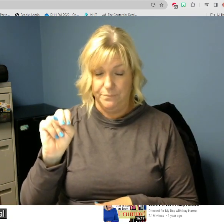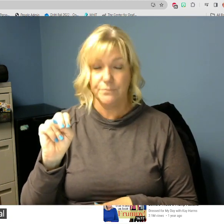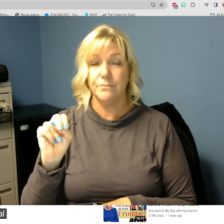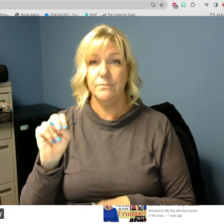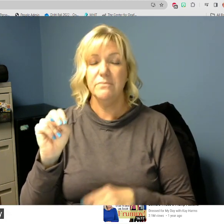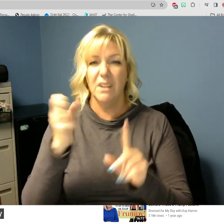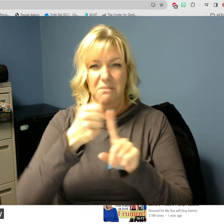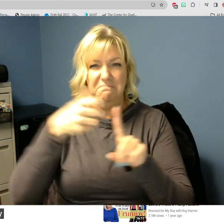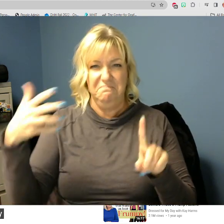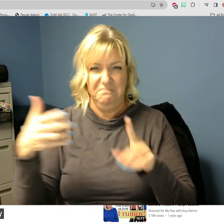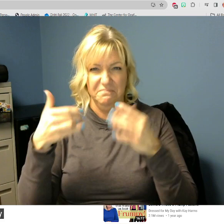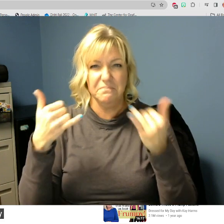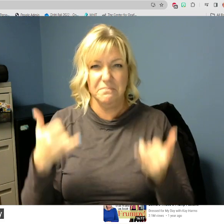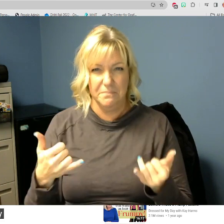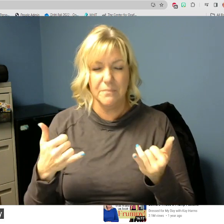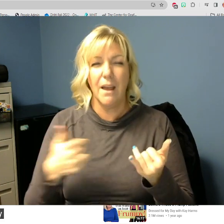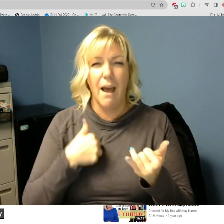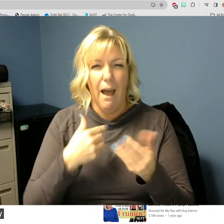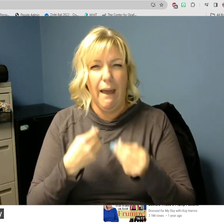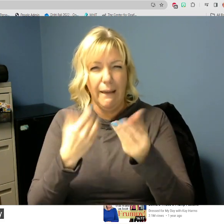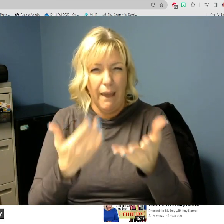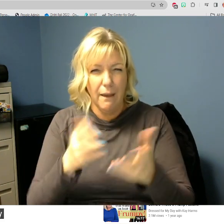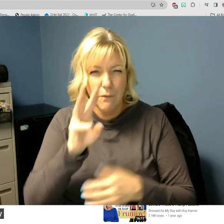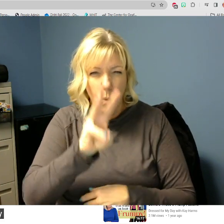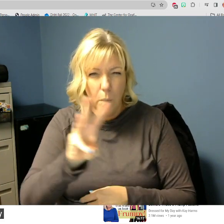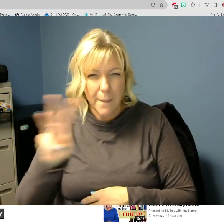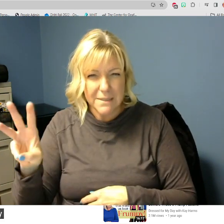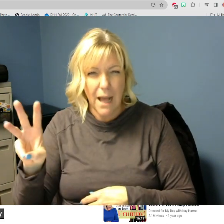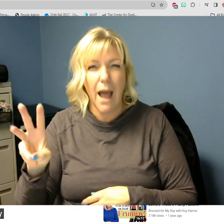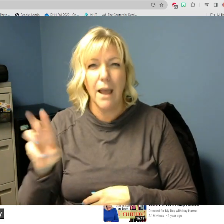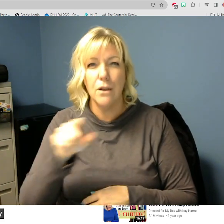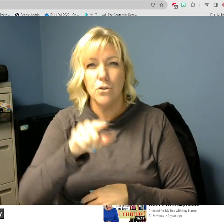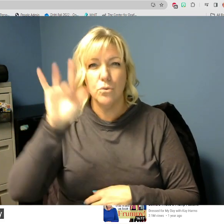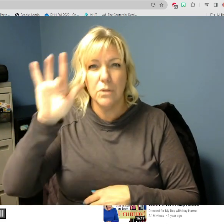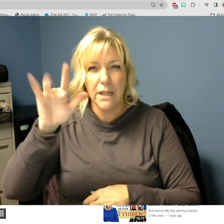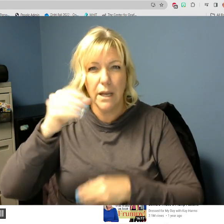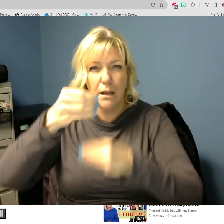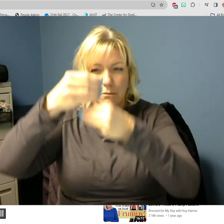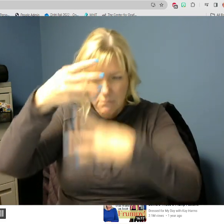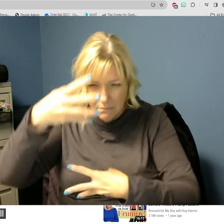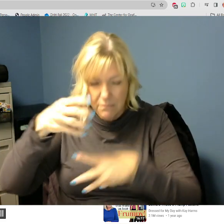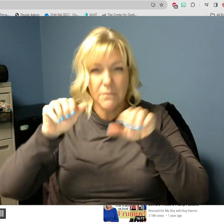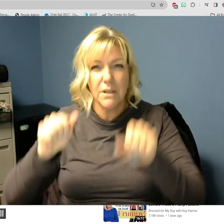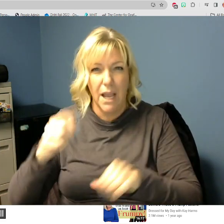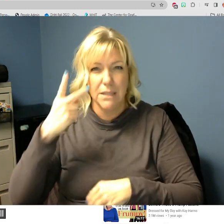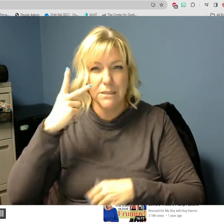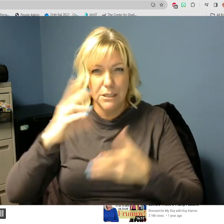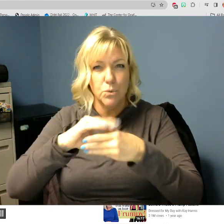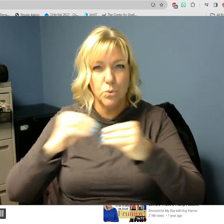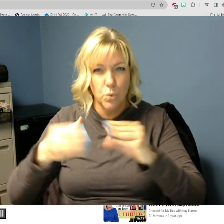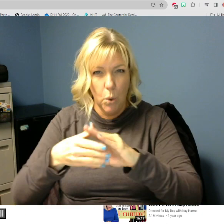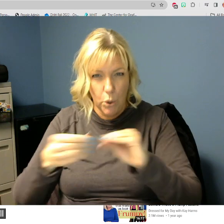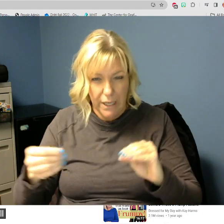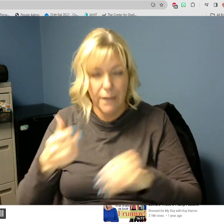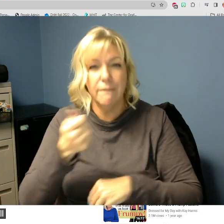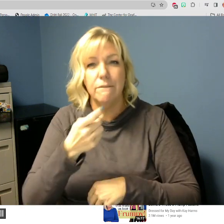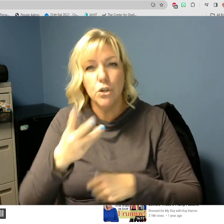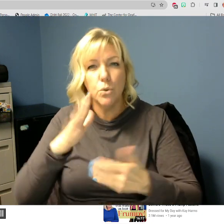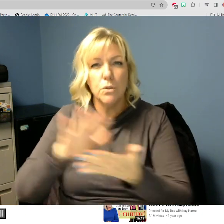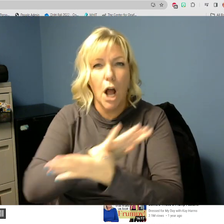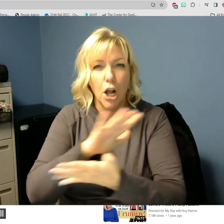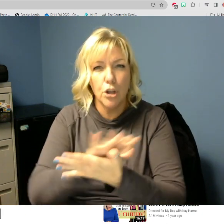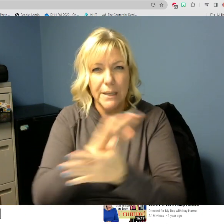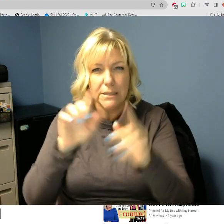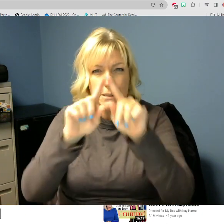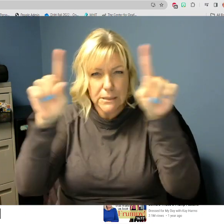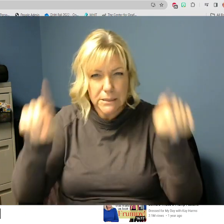sections and it explains parts of her story and then kind of unpacks the documents. So look at that as well. But I wanted